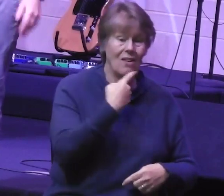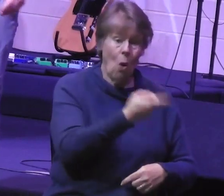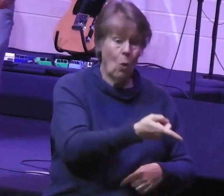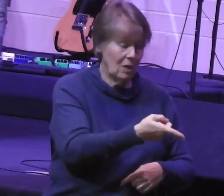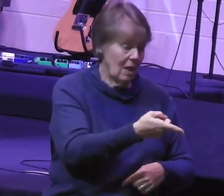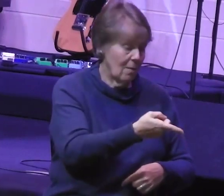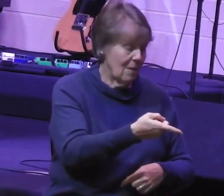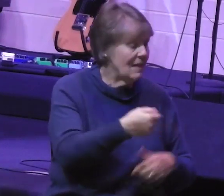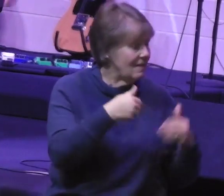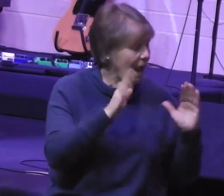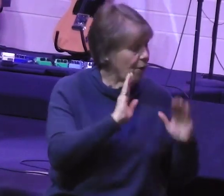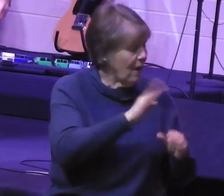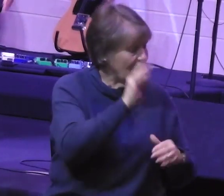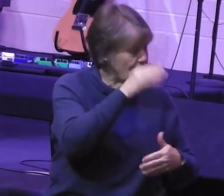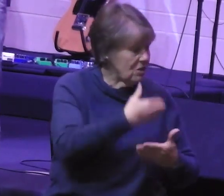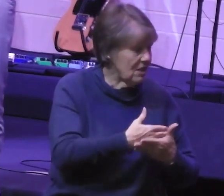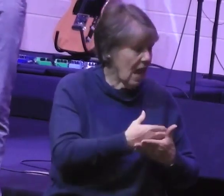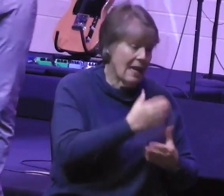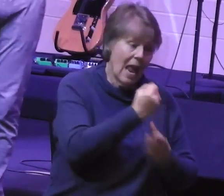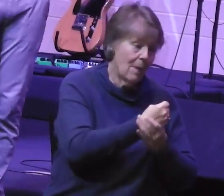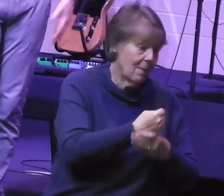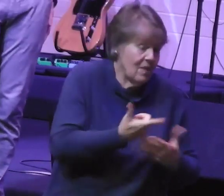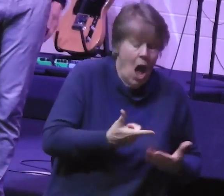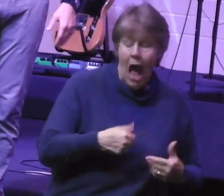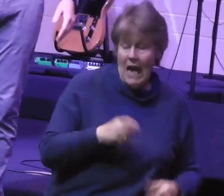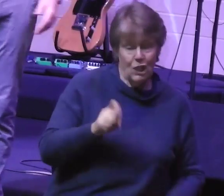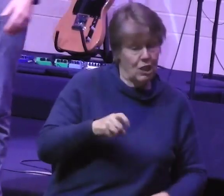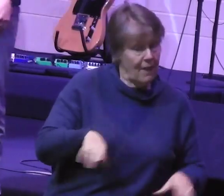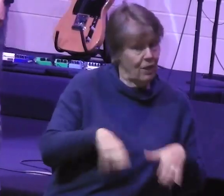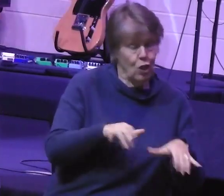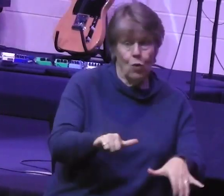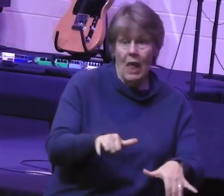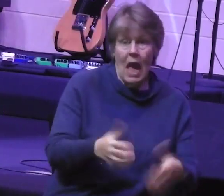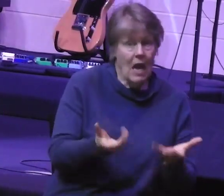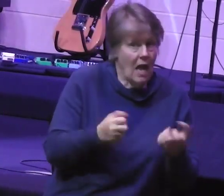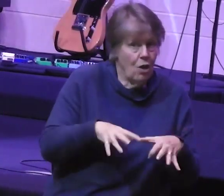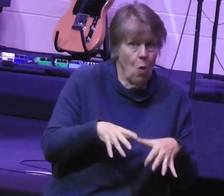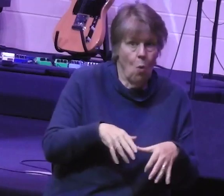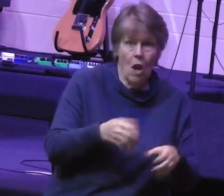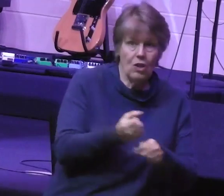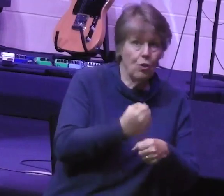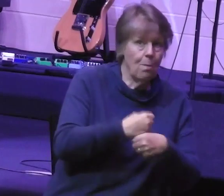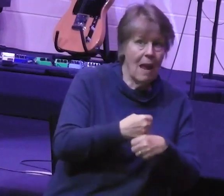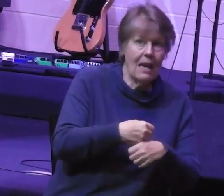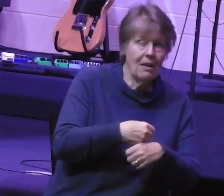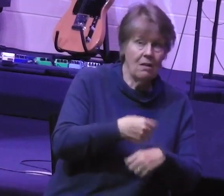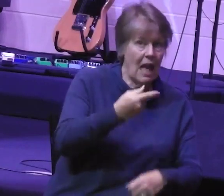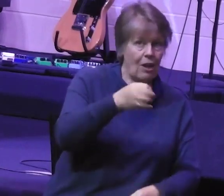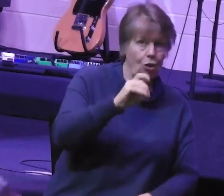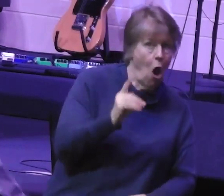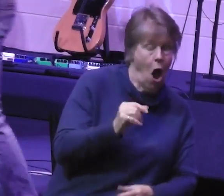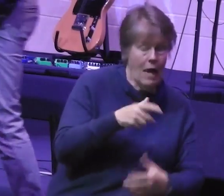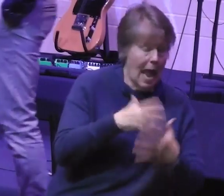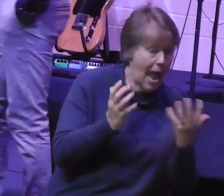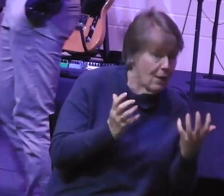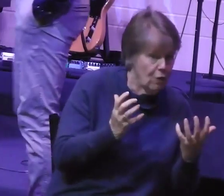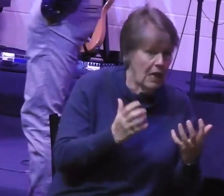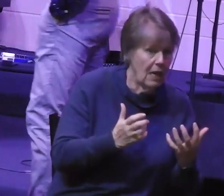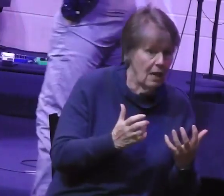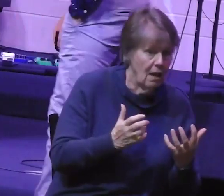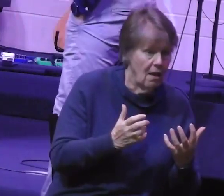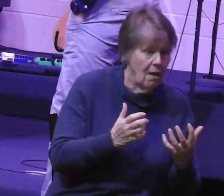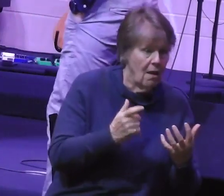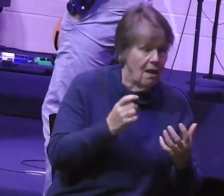that's just what you got to do because you never know what the gods want. You just got to do it. Otherwise, they're going to be angry. If that's the mindset you're in, then what we see here actually